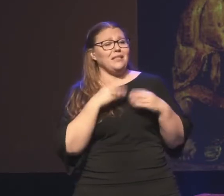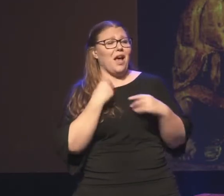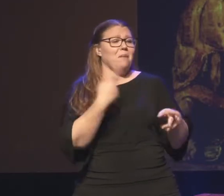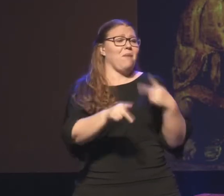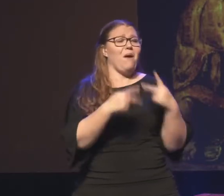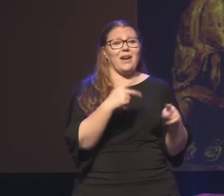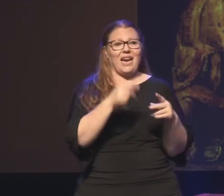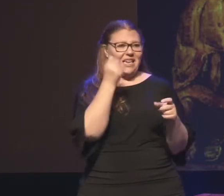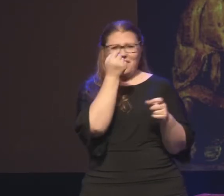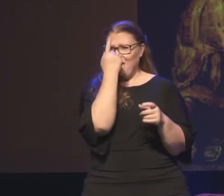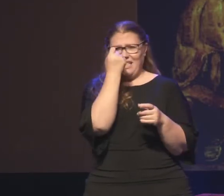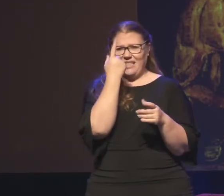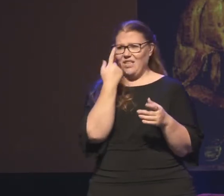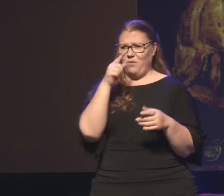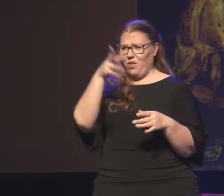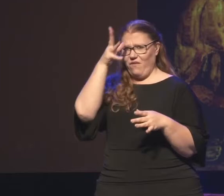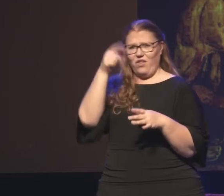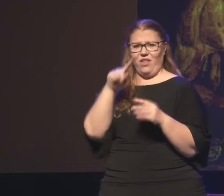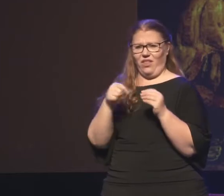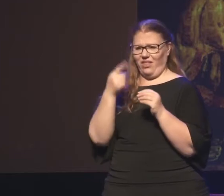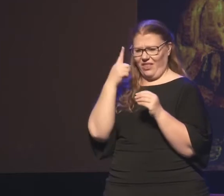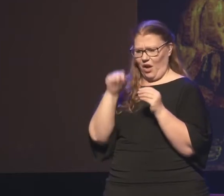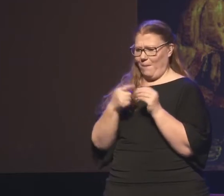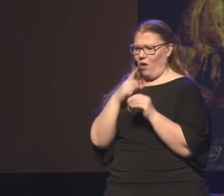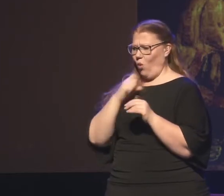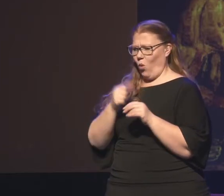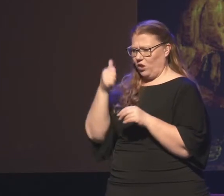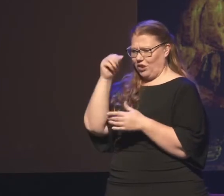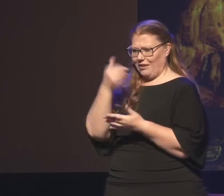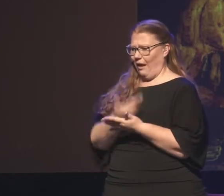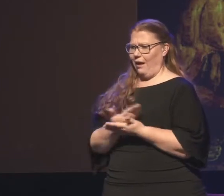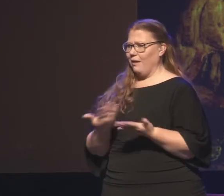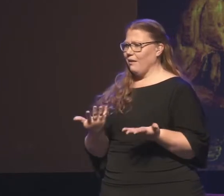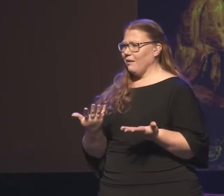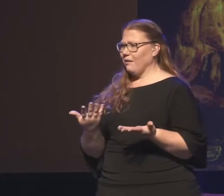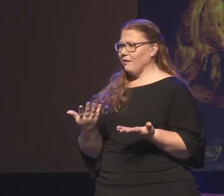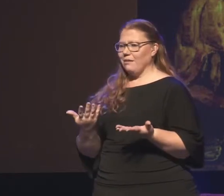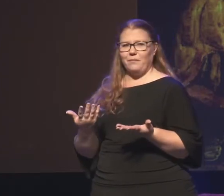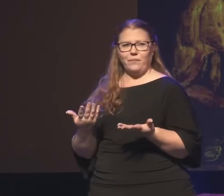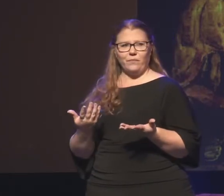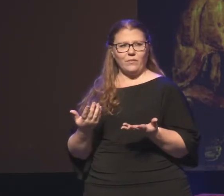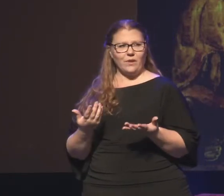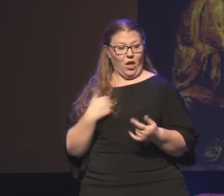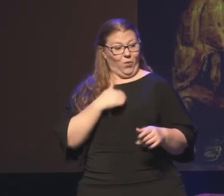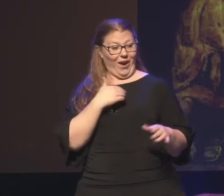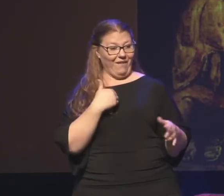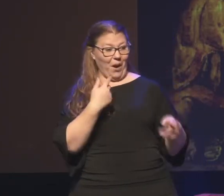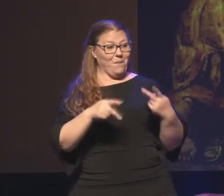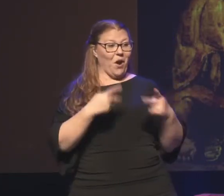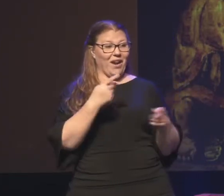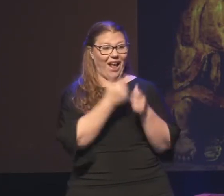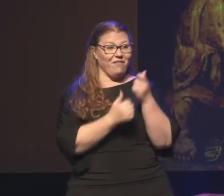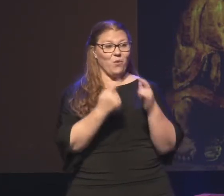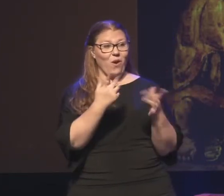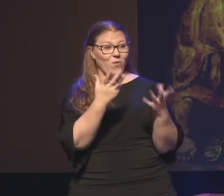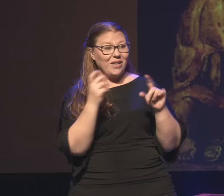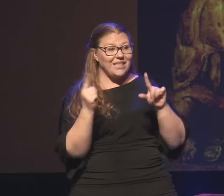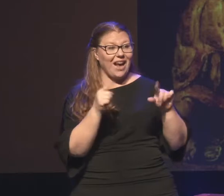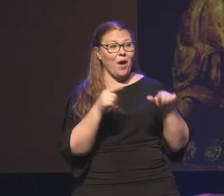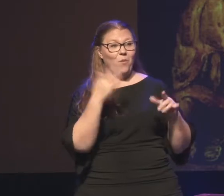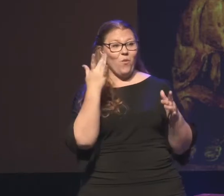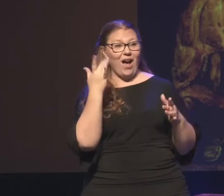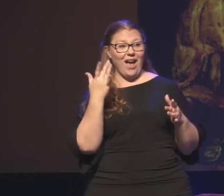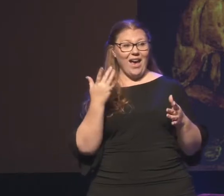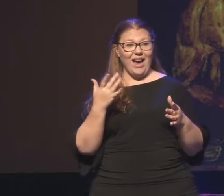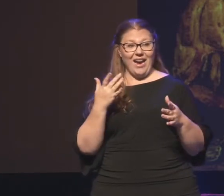didn't make any sense for the father to think about, oh, what about the older son? He didn't think about that. It's like, we're throwing a party, and everybody's going to want to come because what